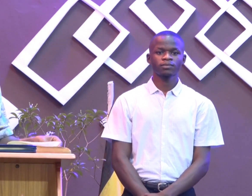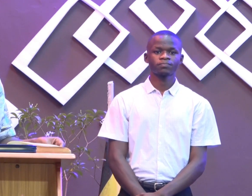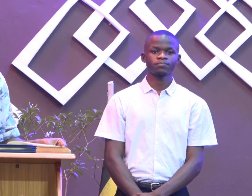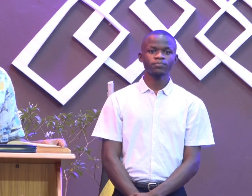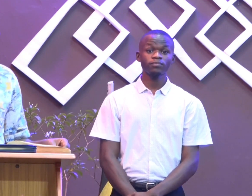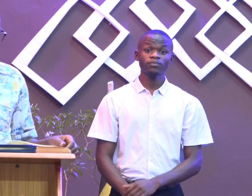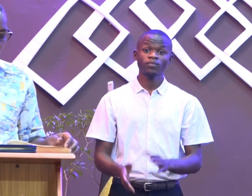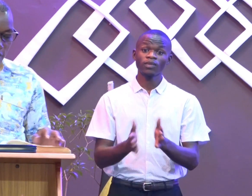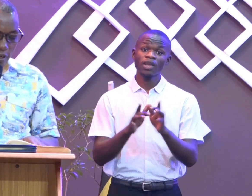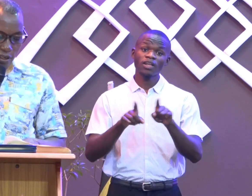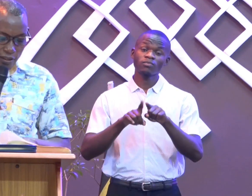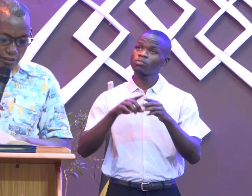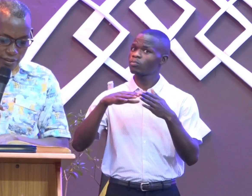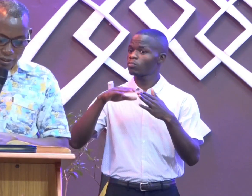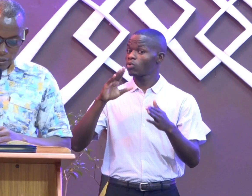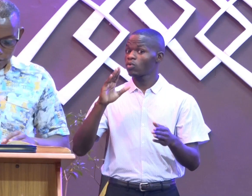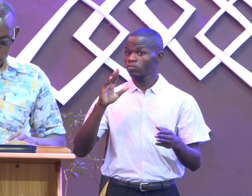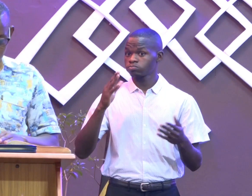place. Era okusingira ddala